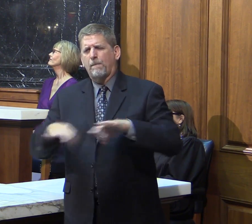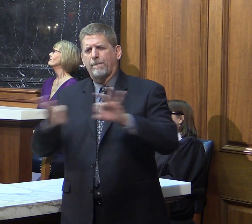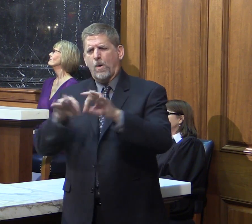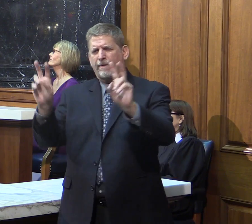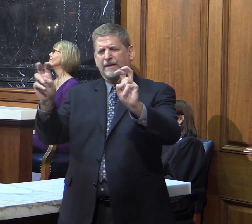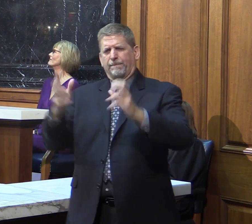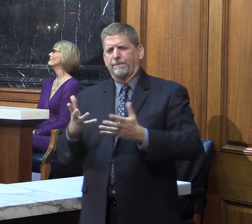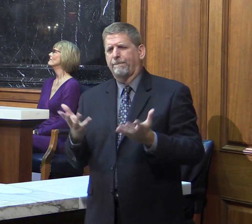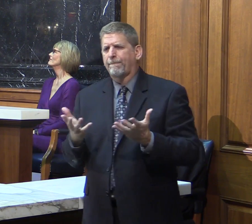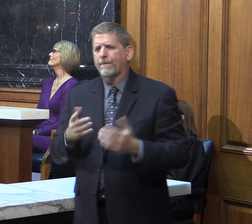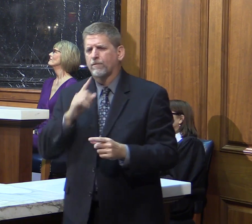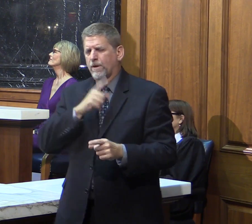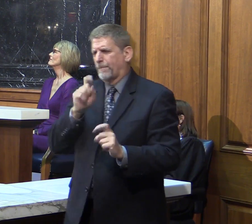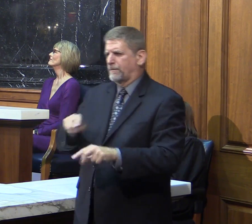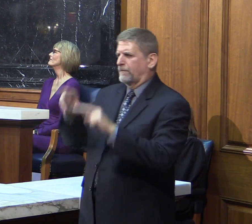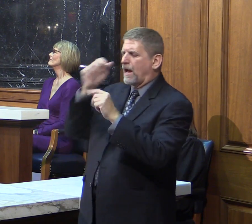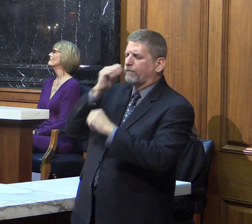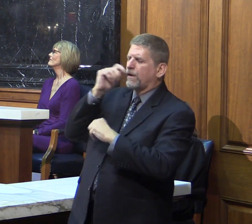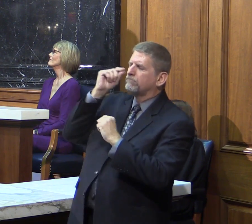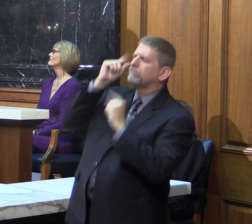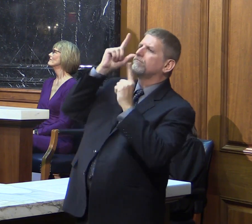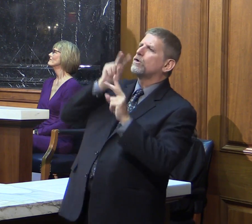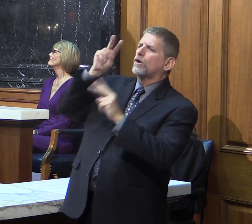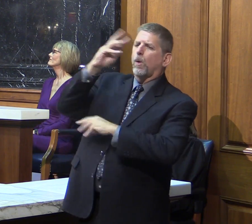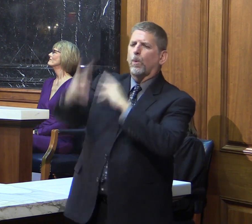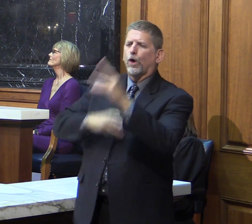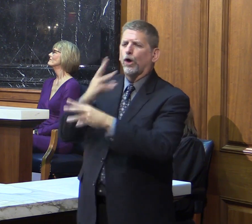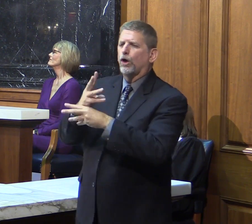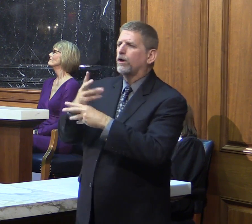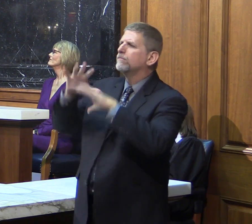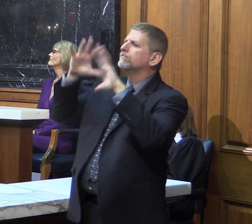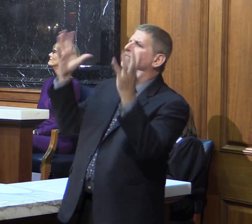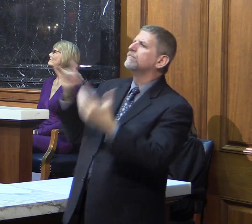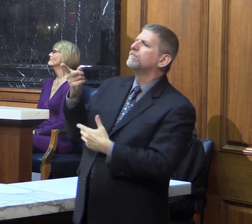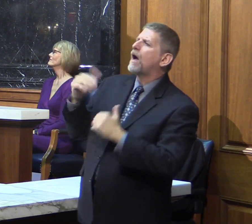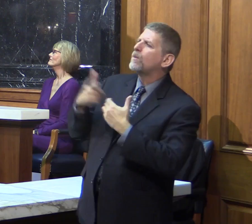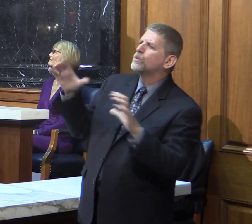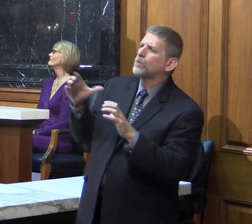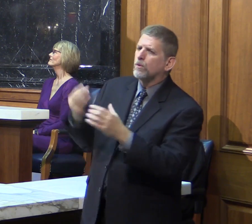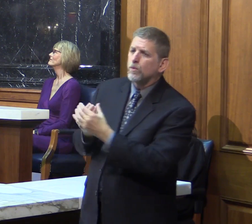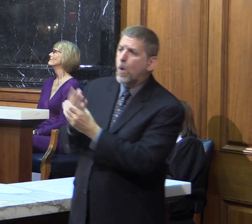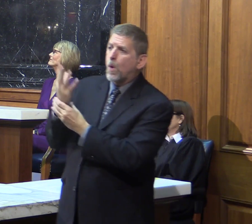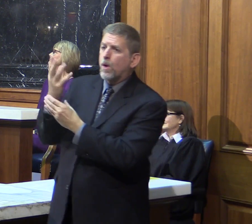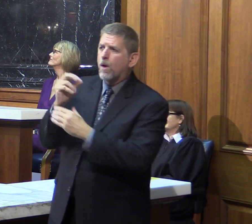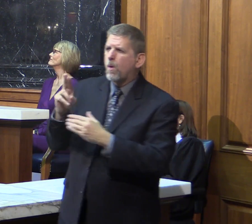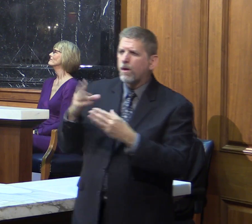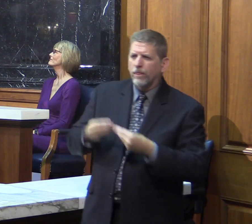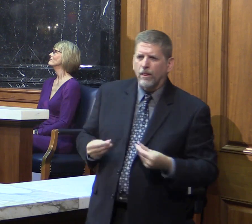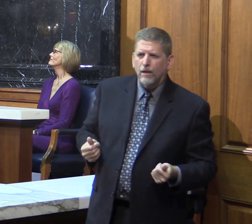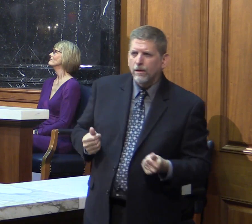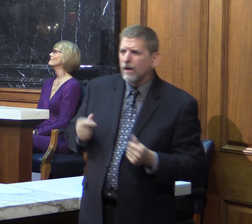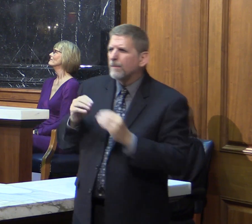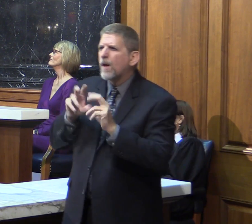worldview. They must grow their business or die, which means they have to decide which markets to grow and invest